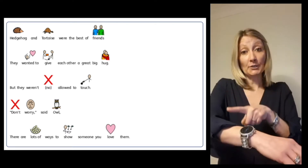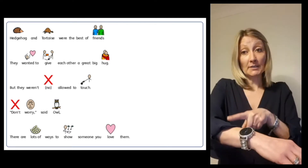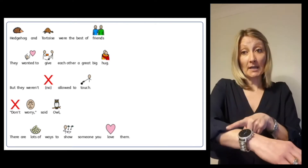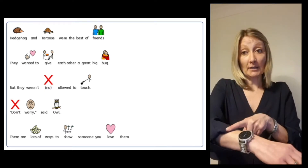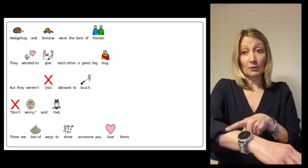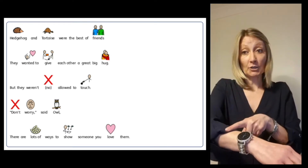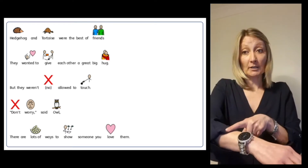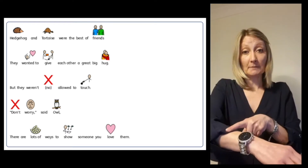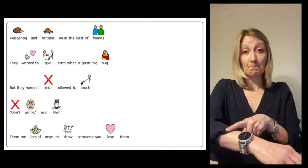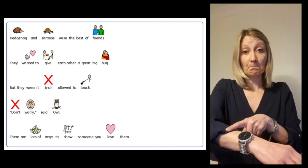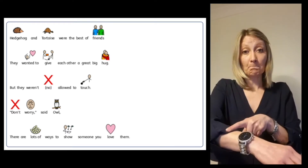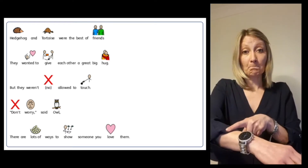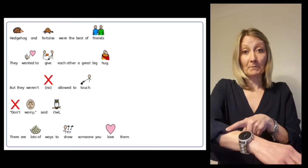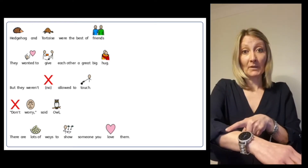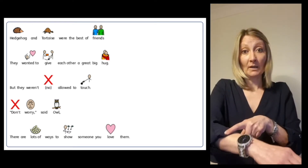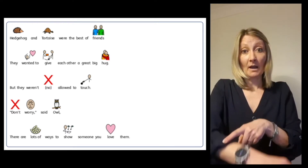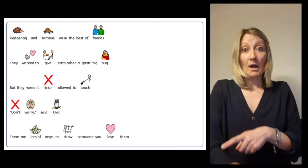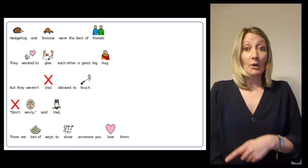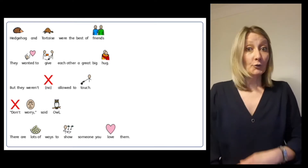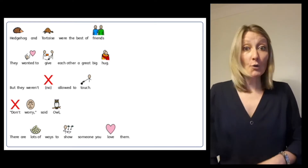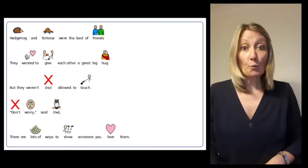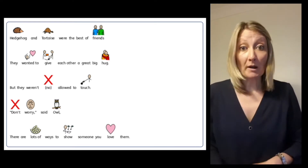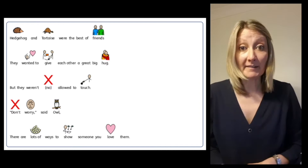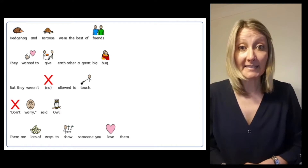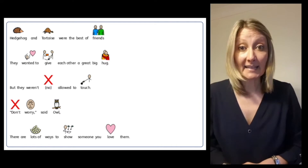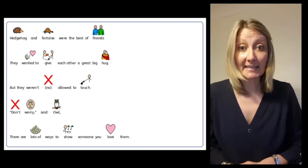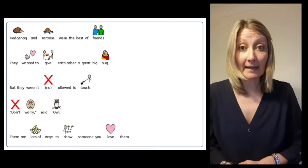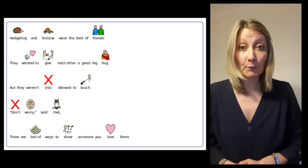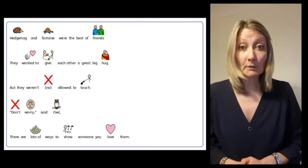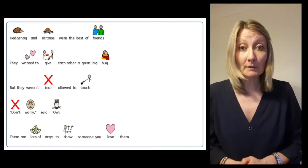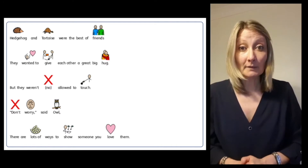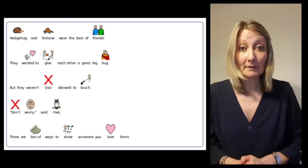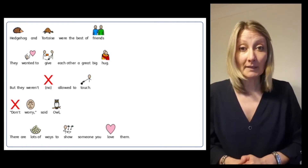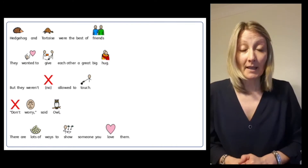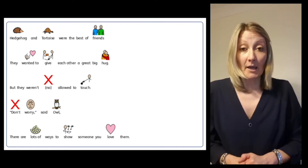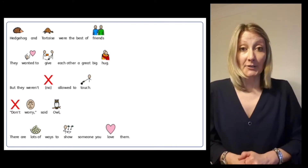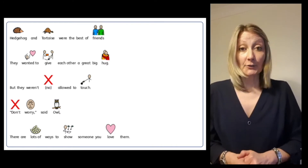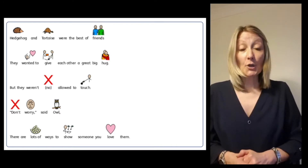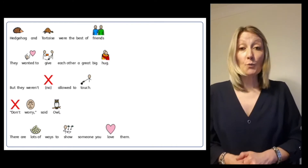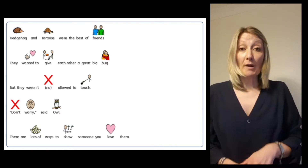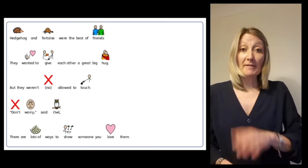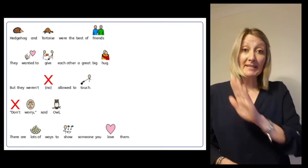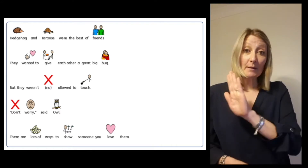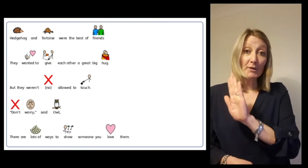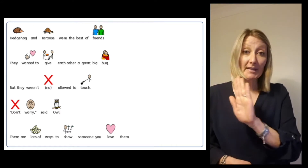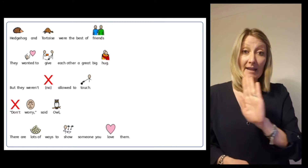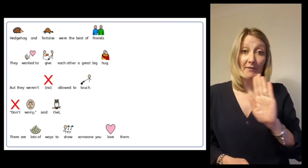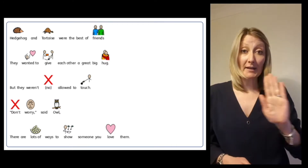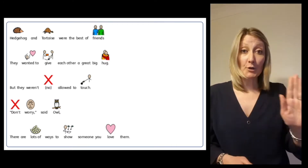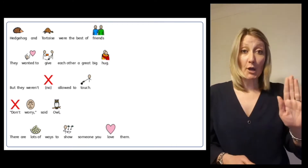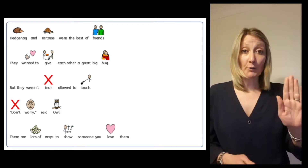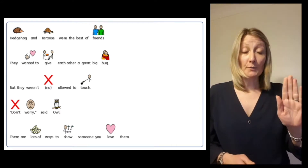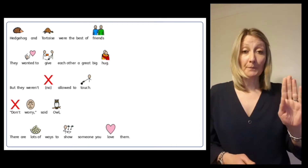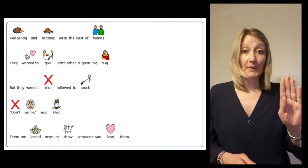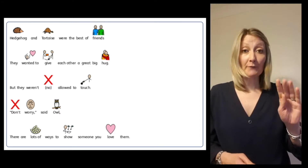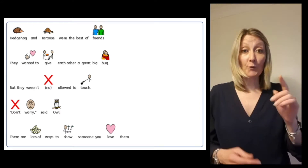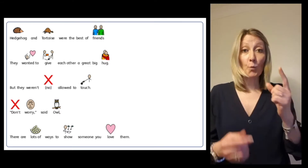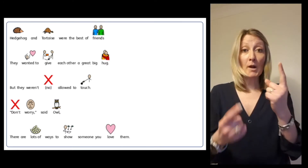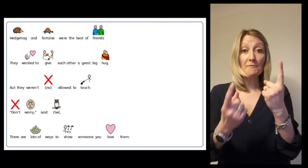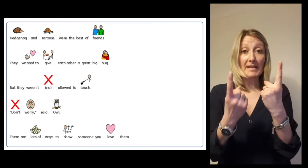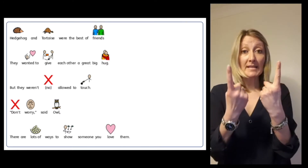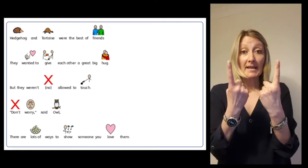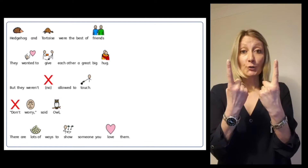to touch. Don't worry, said Owl. So don't worry, again we're going to have that no. And